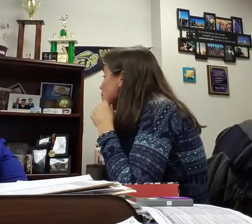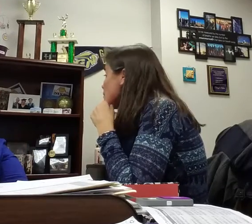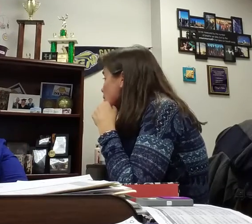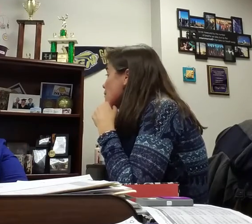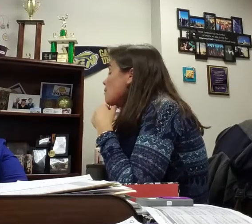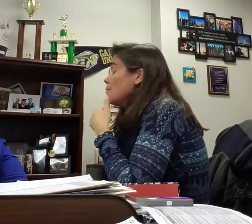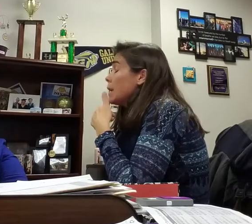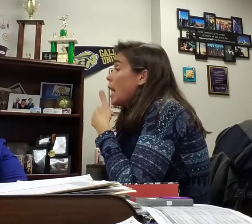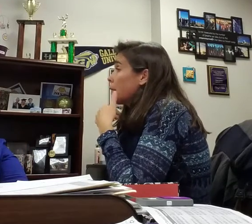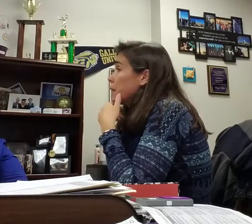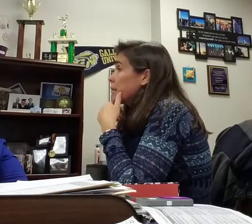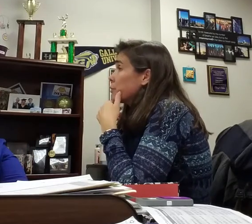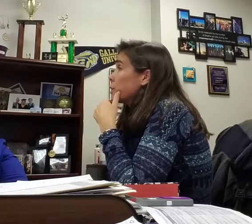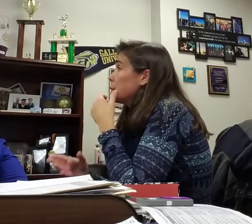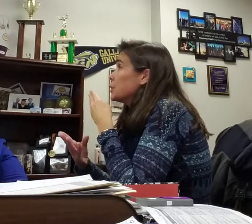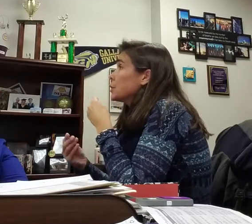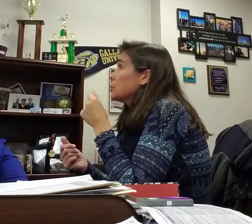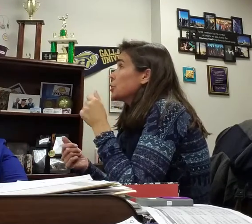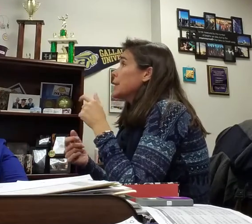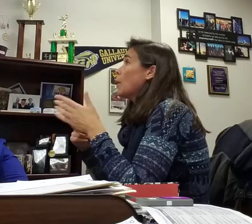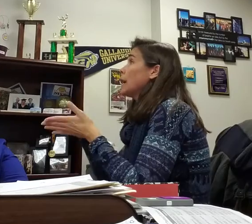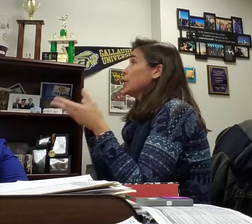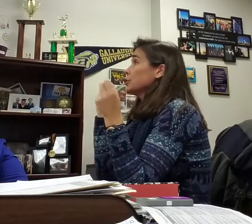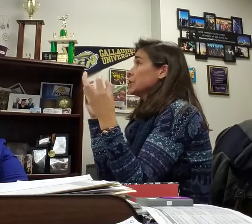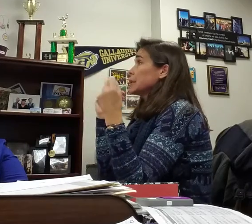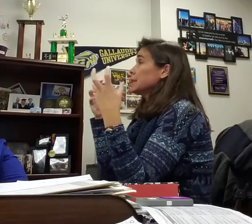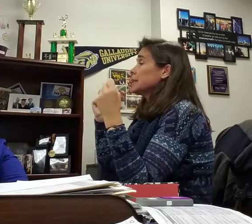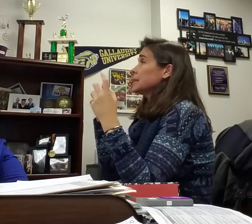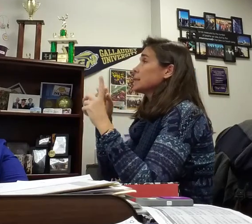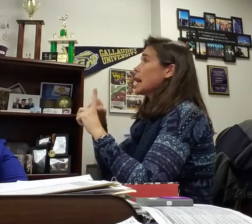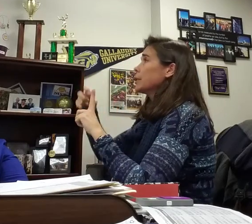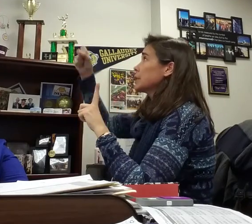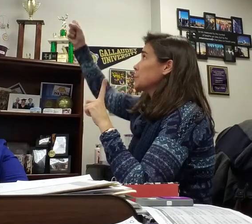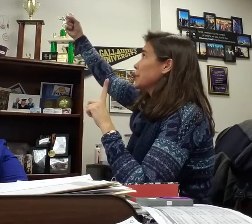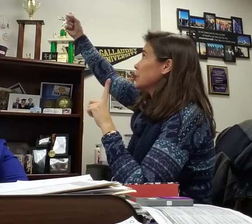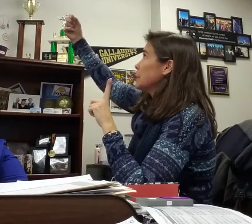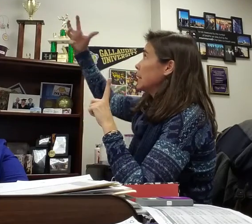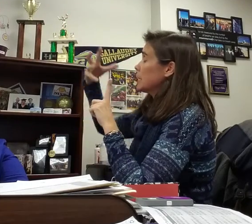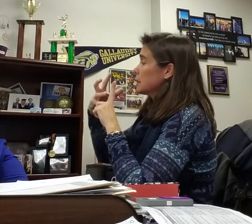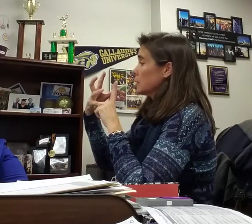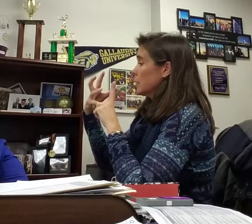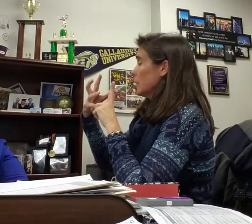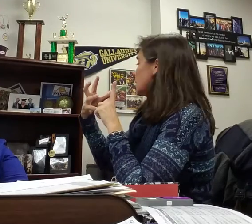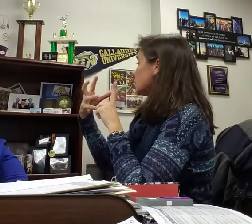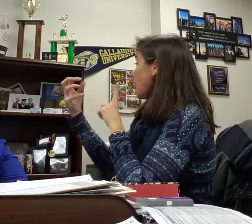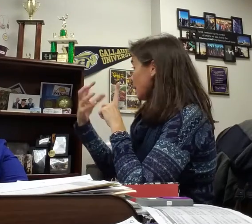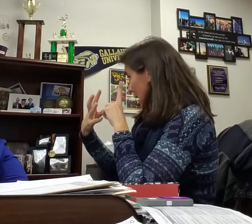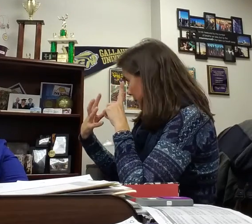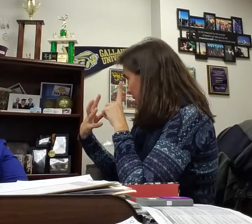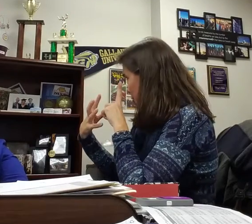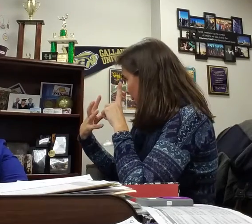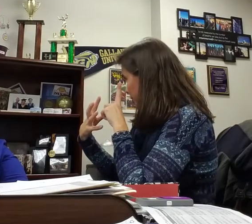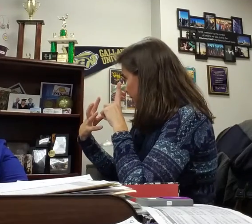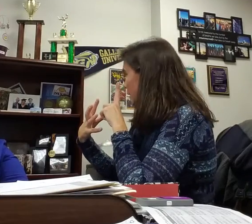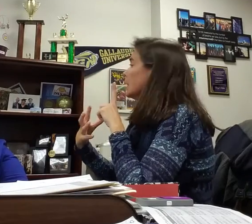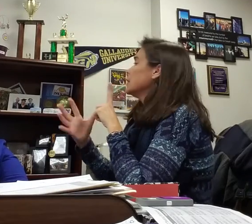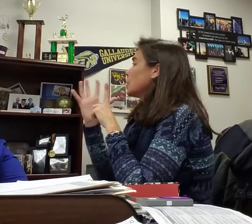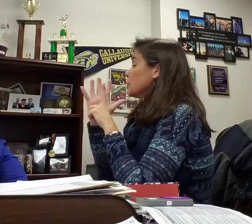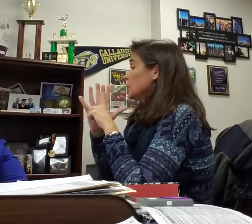to handle it. Yeah, I think that's a really good solution. That way you're just a consistent signer, especially because the spotlight situation. So it